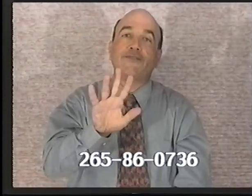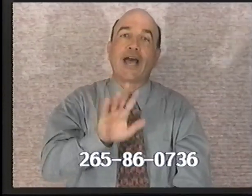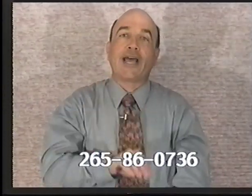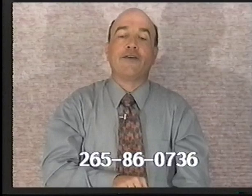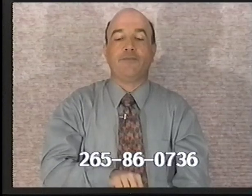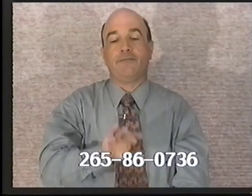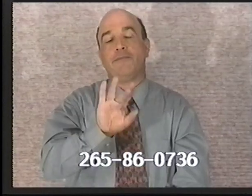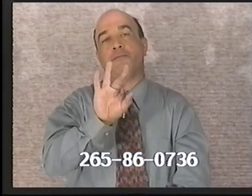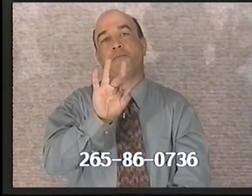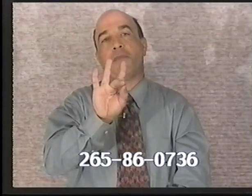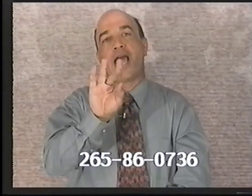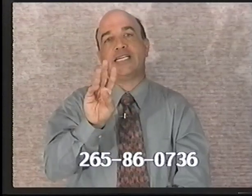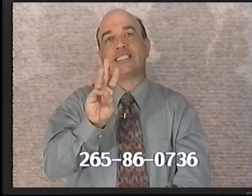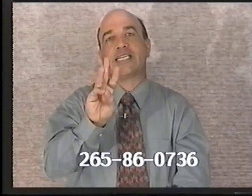265